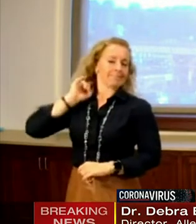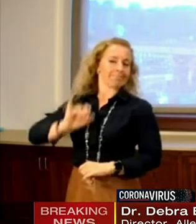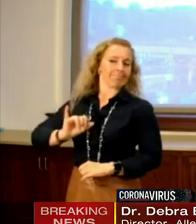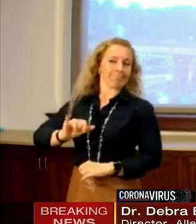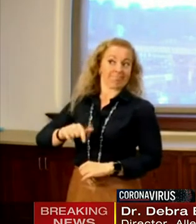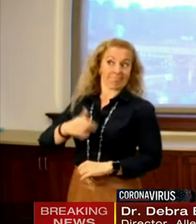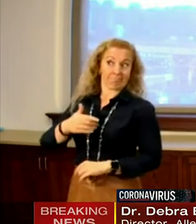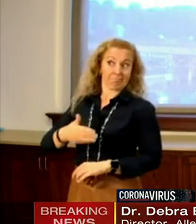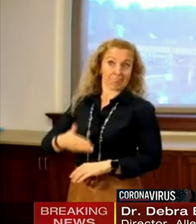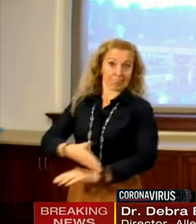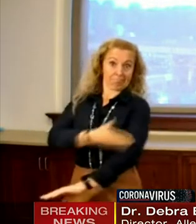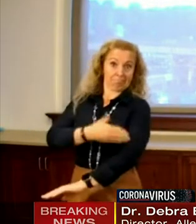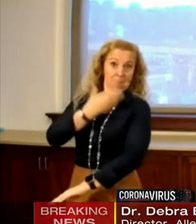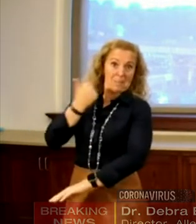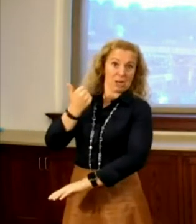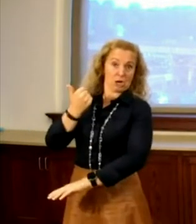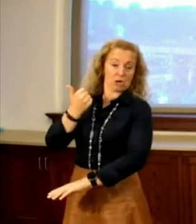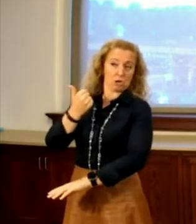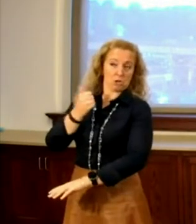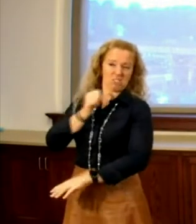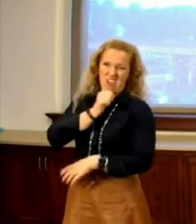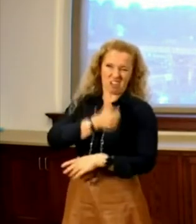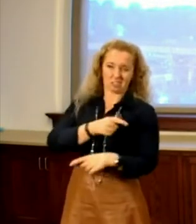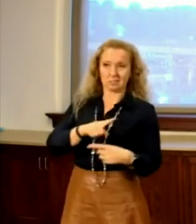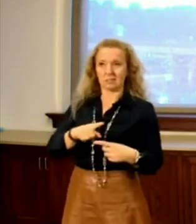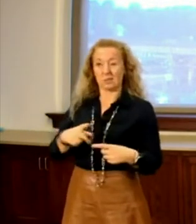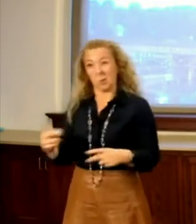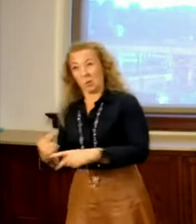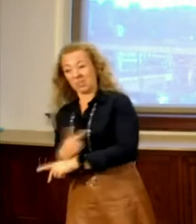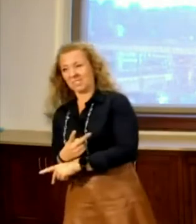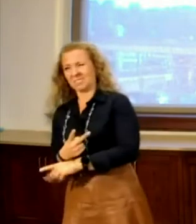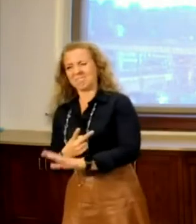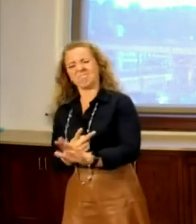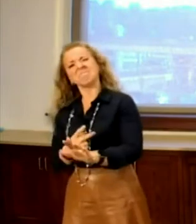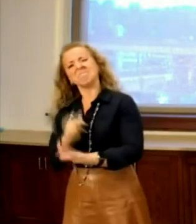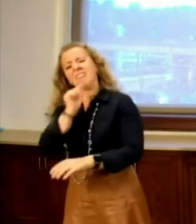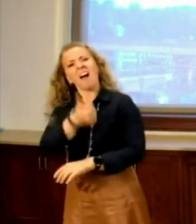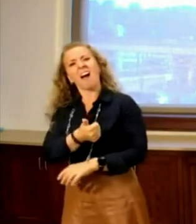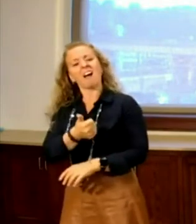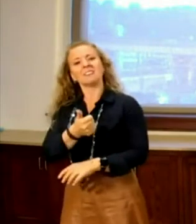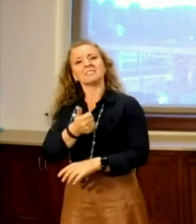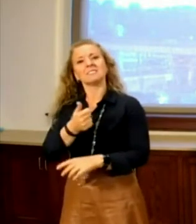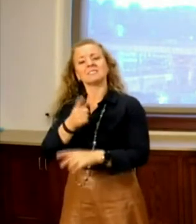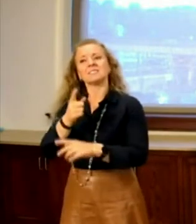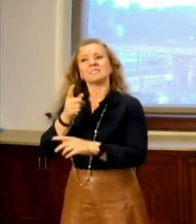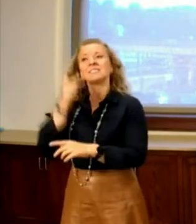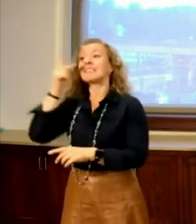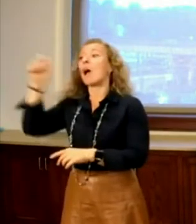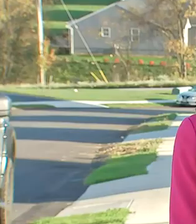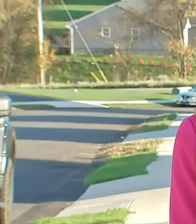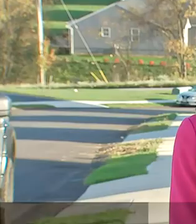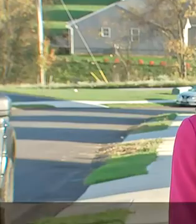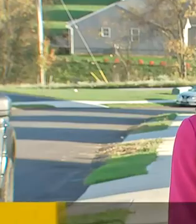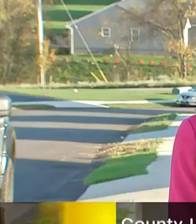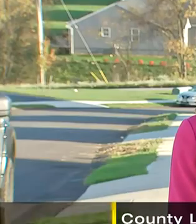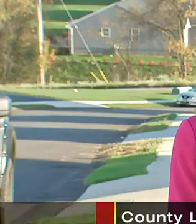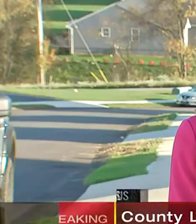County, but they also aren't getting substantially worse as they are in other parts of the state or the country.